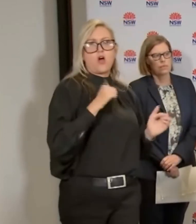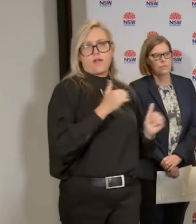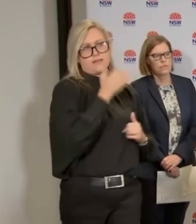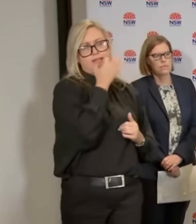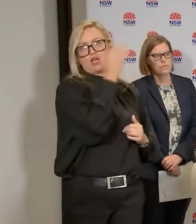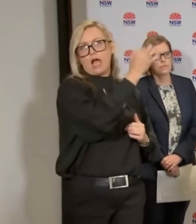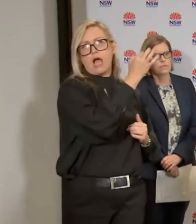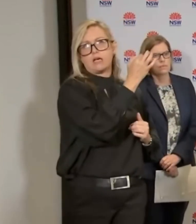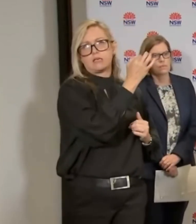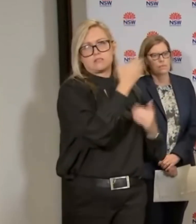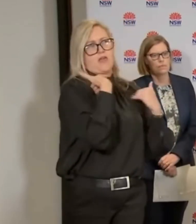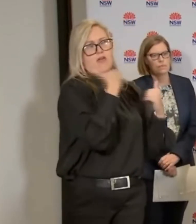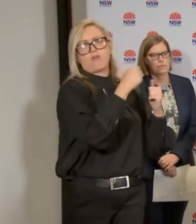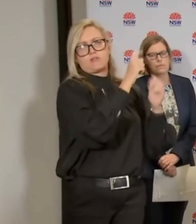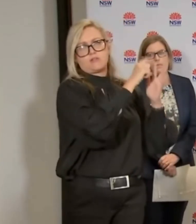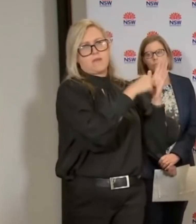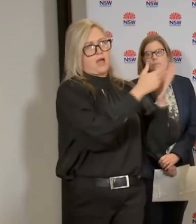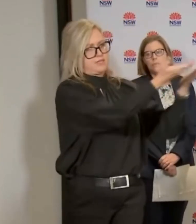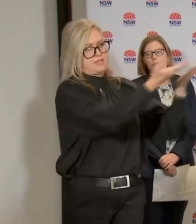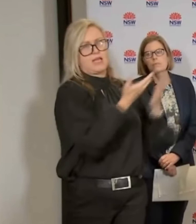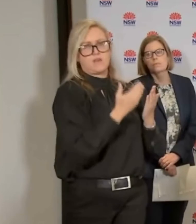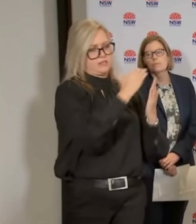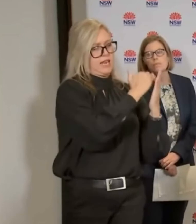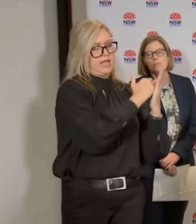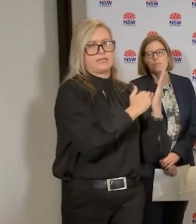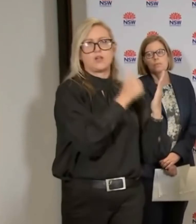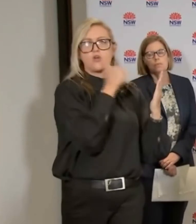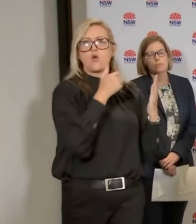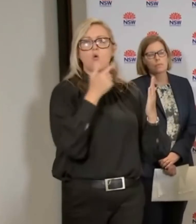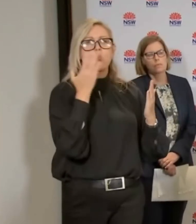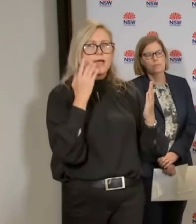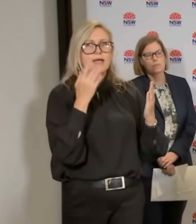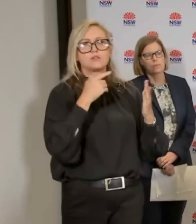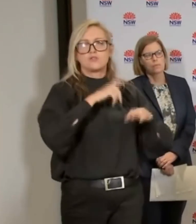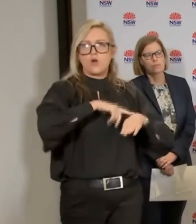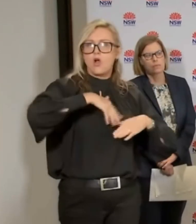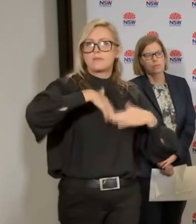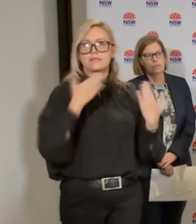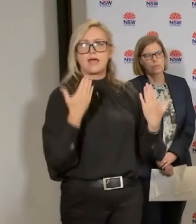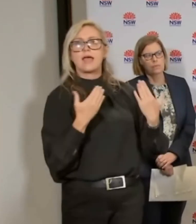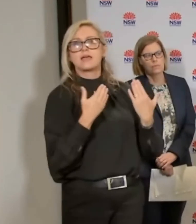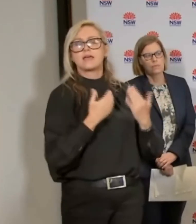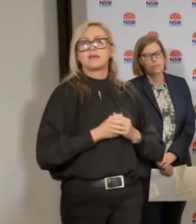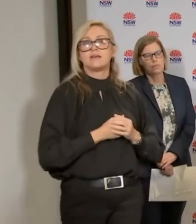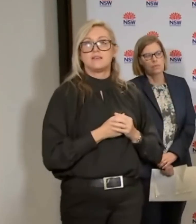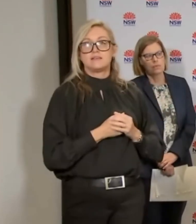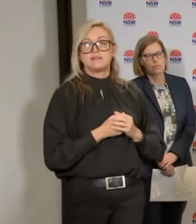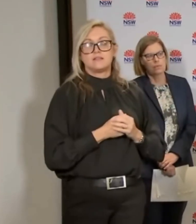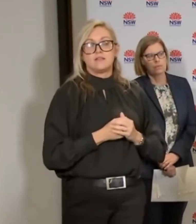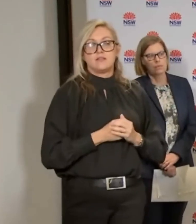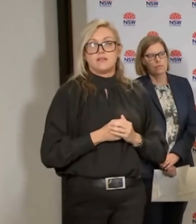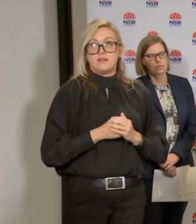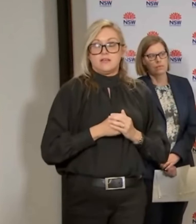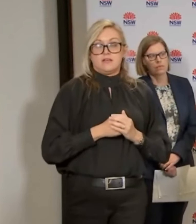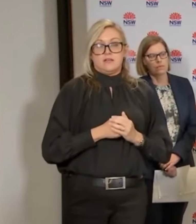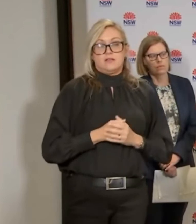that information to me. And ultimately it falls back on the New South Wales Health Department if something does go wrong, because they go into our hospitals. Well,